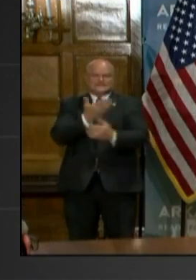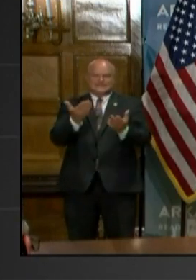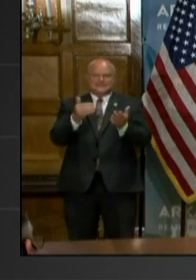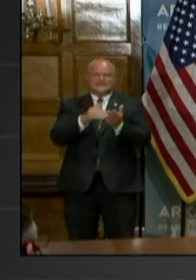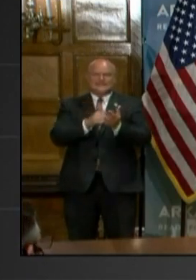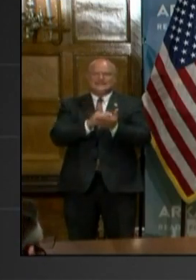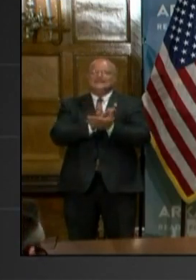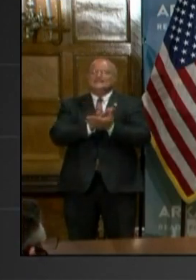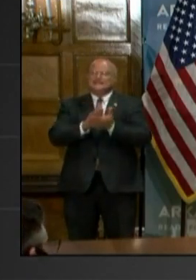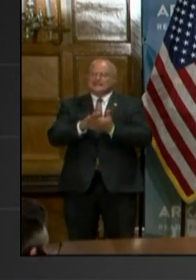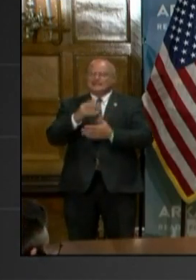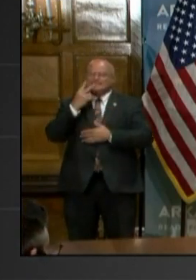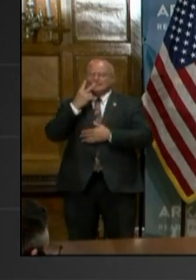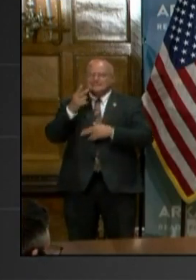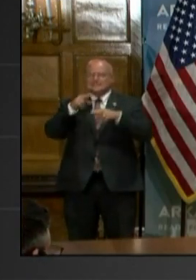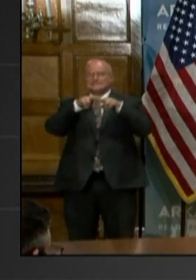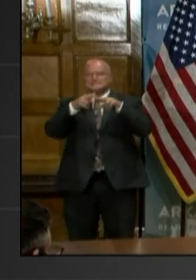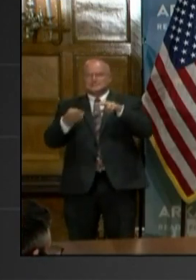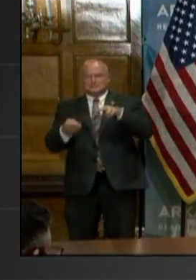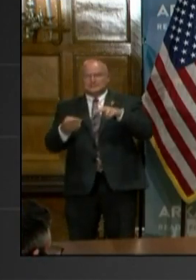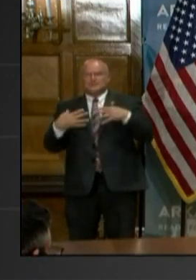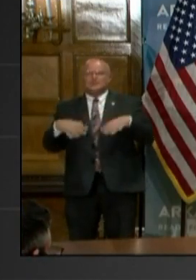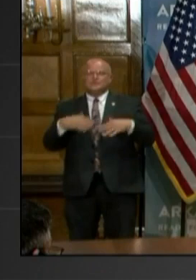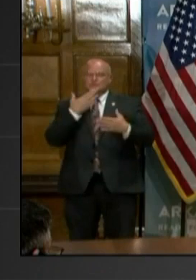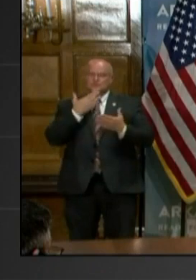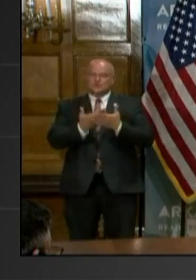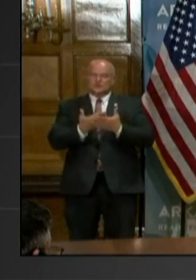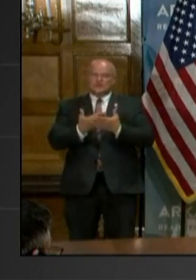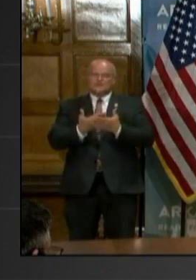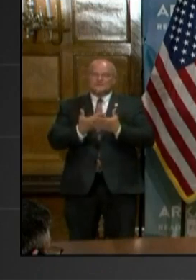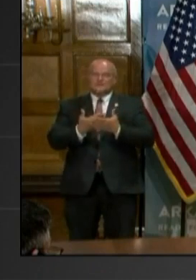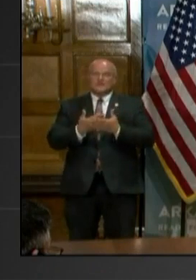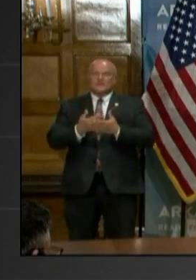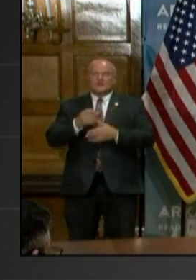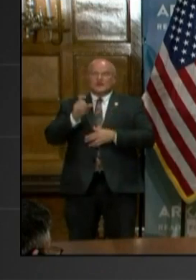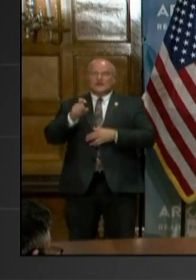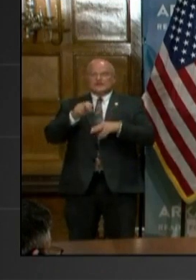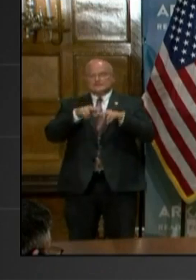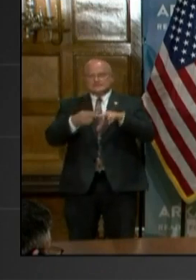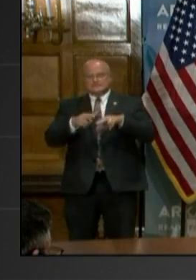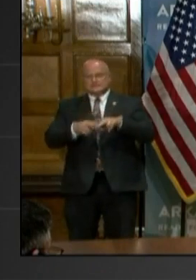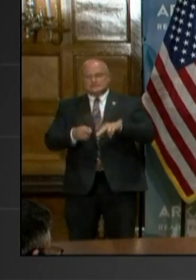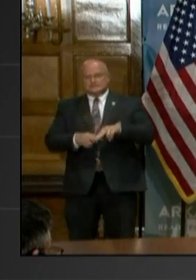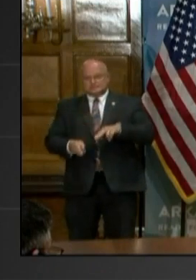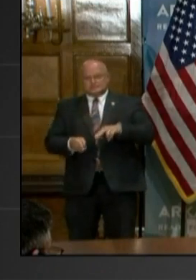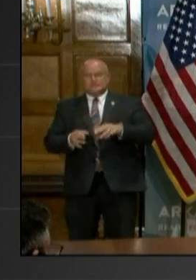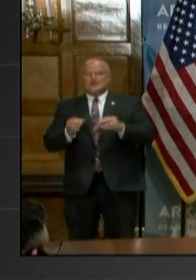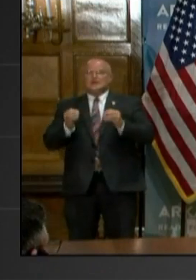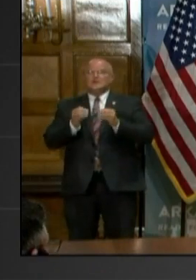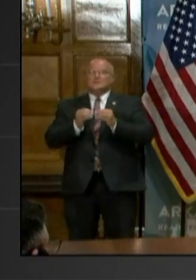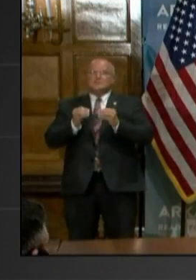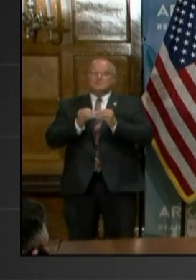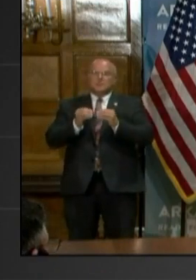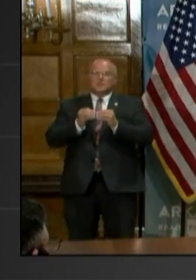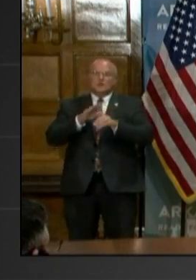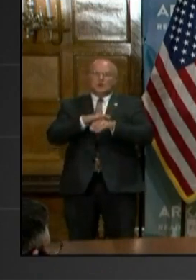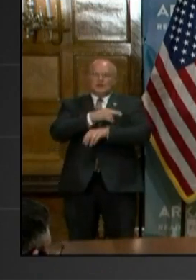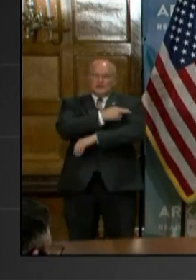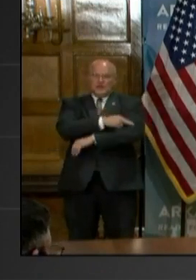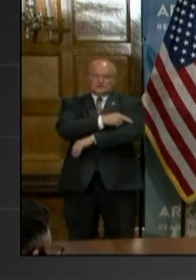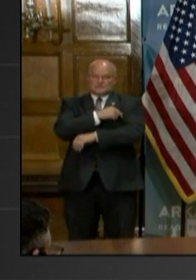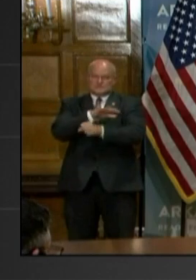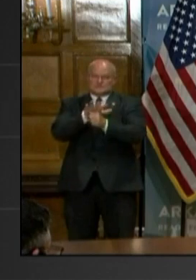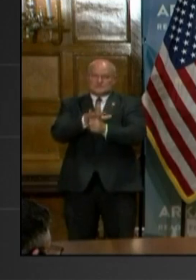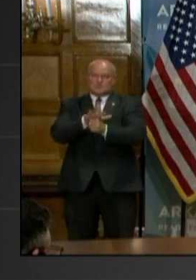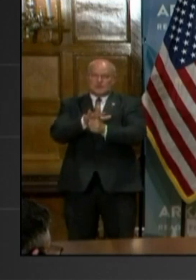again, it's nice to see that come back down. We need to relieve some of that pressure on our hospitals, and that's